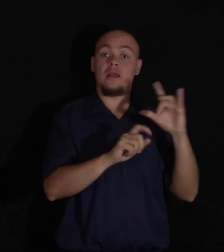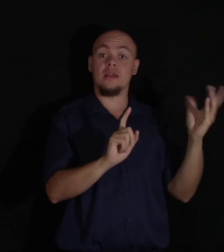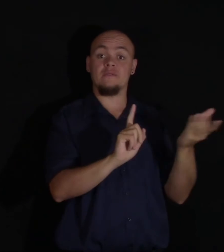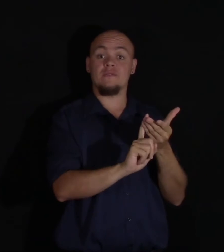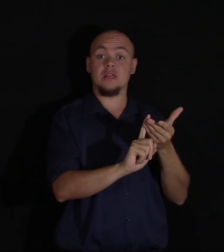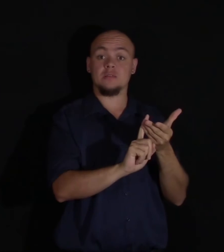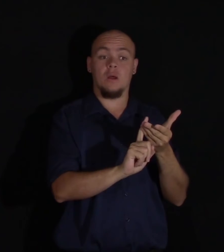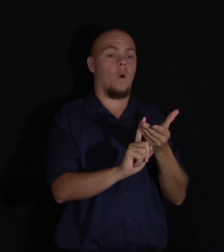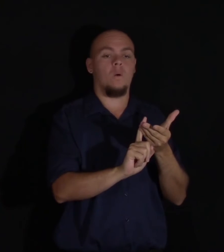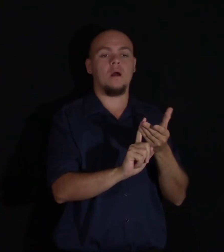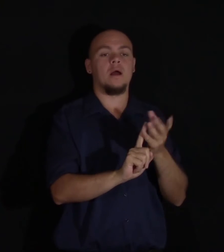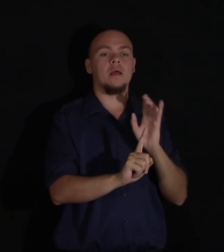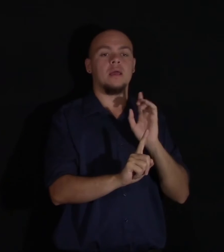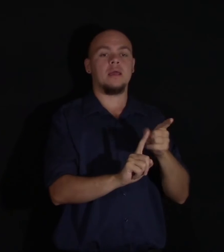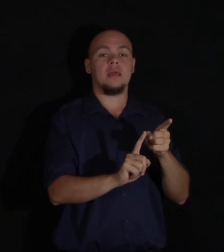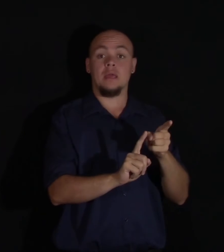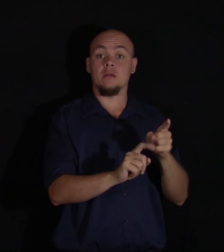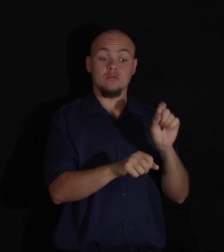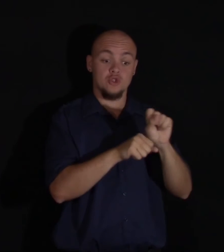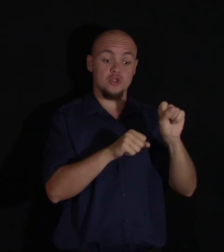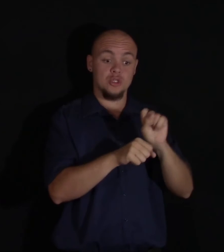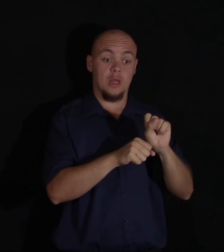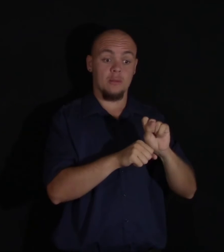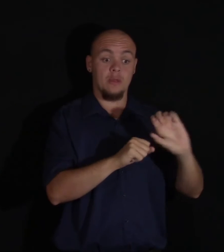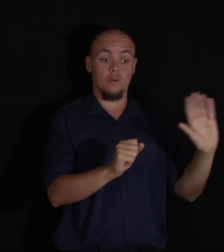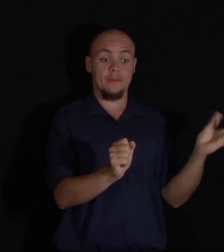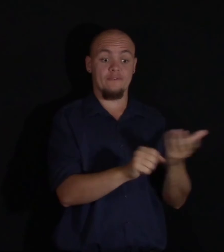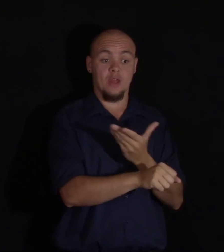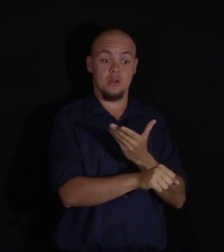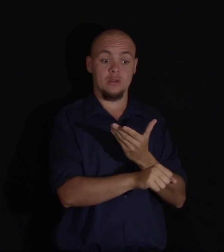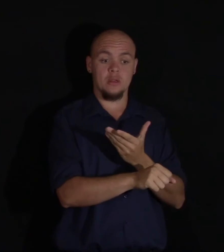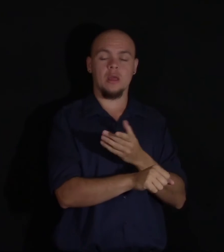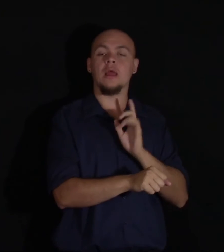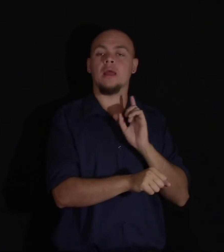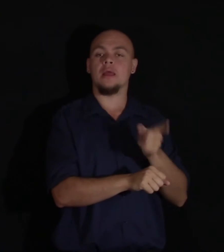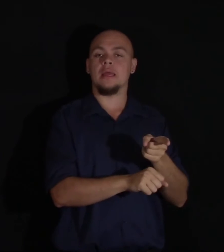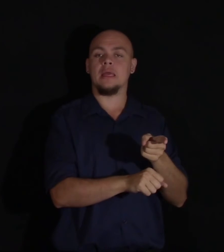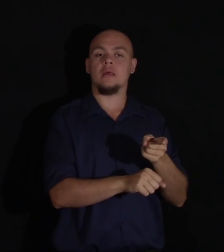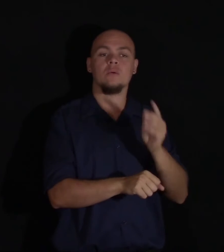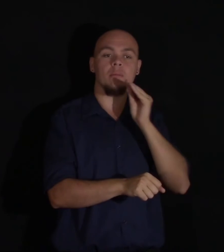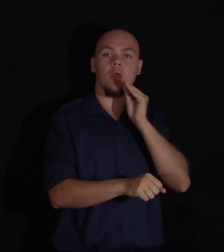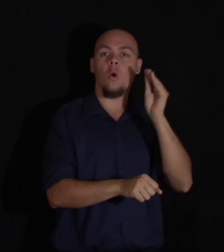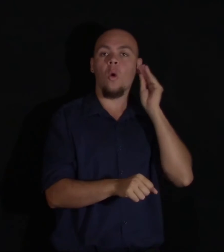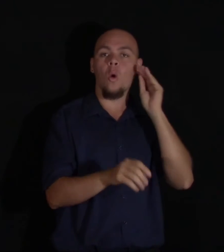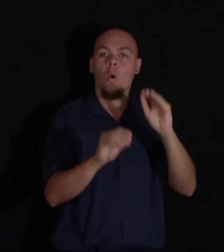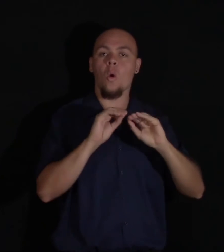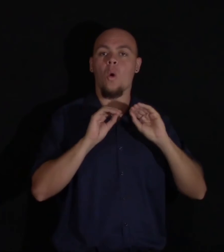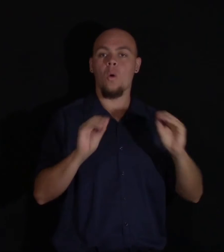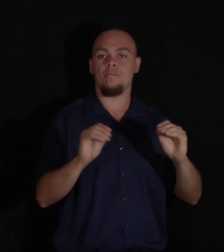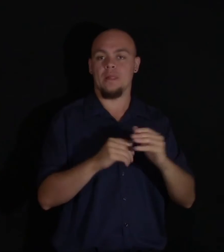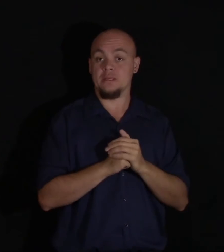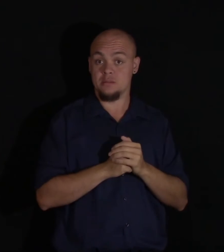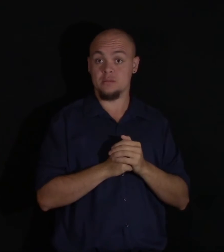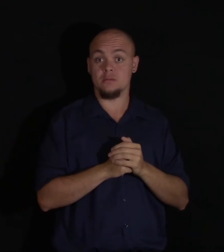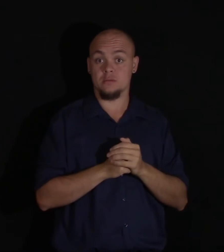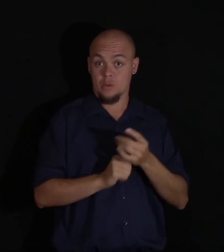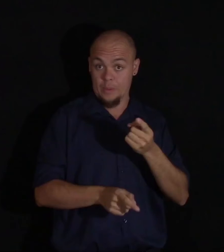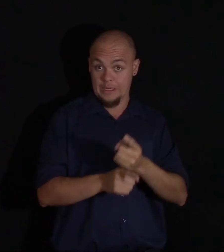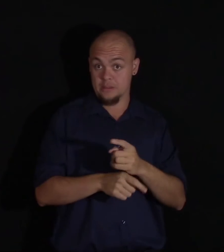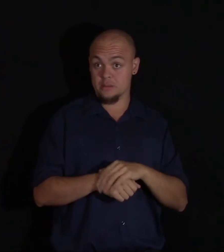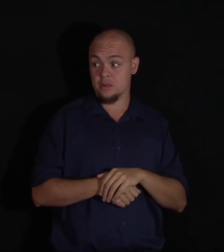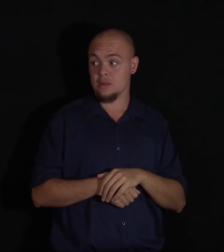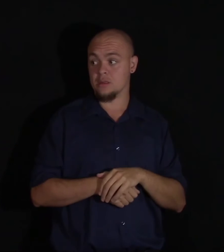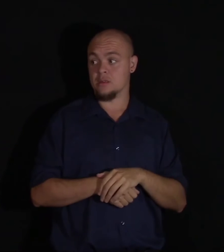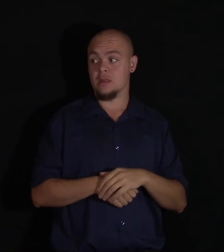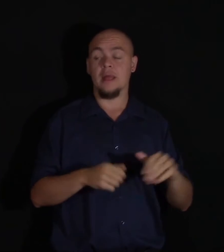that not only was he going to lose the job, but that he was going to end up homeless. Yes, we went